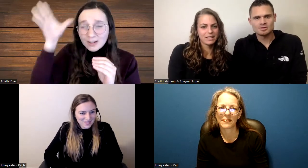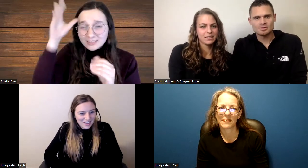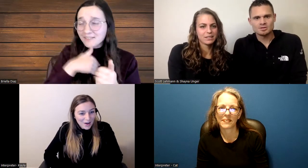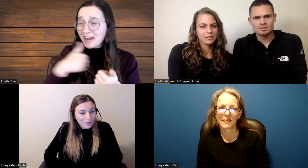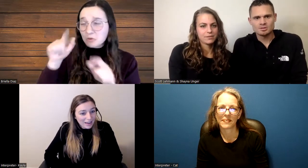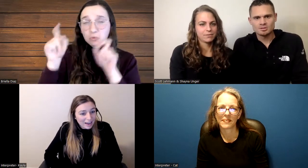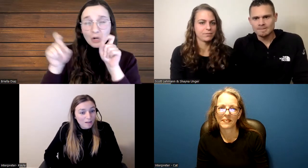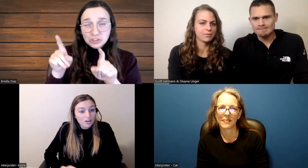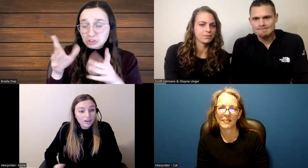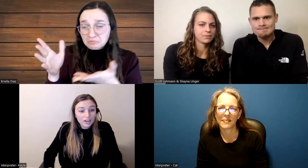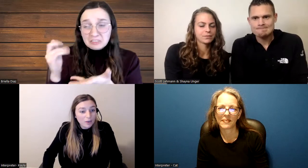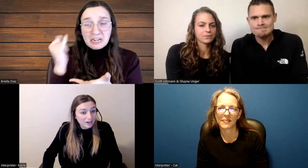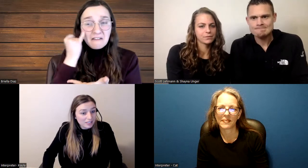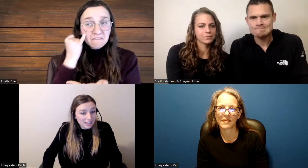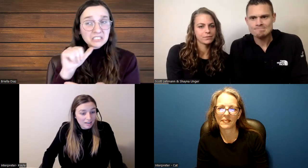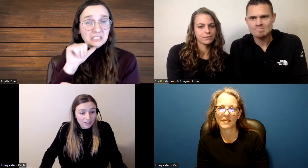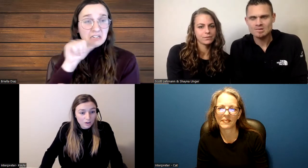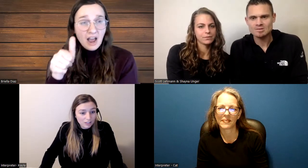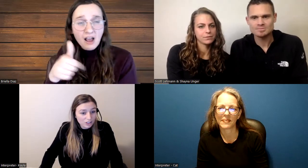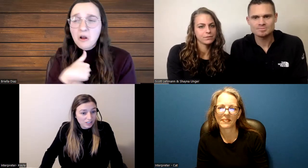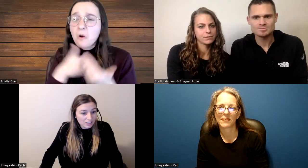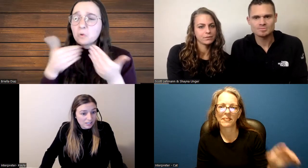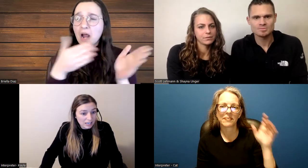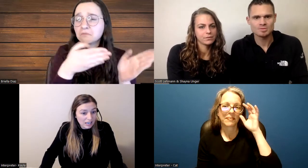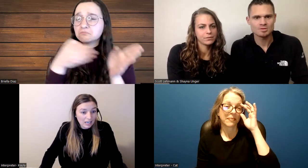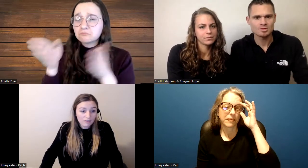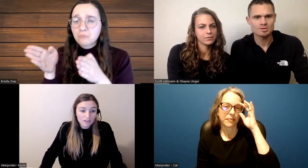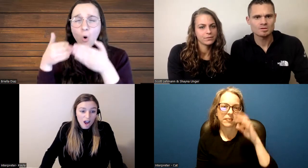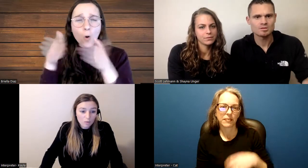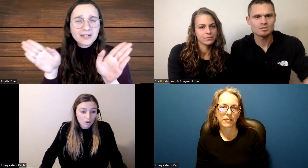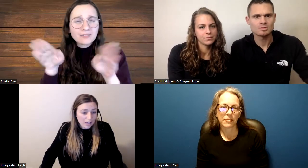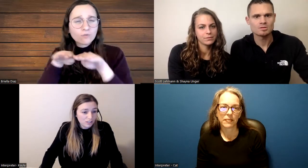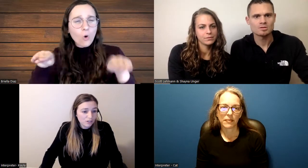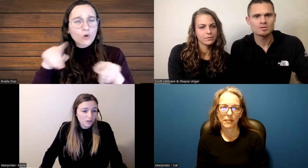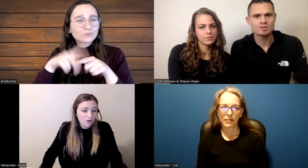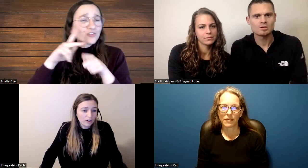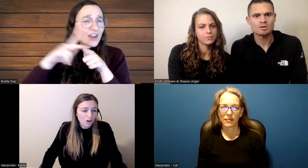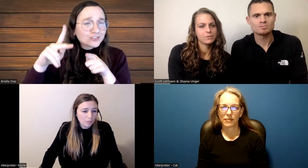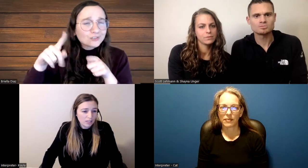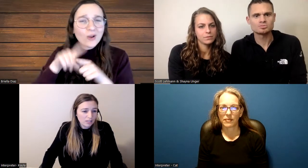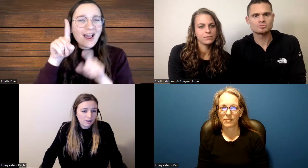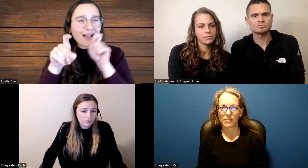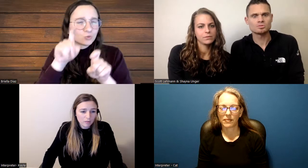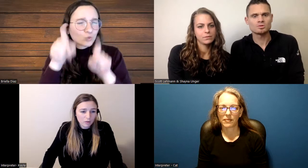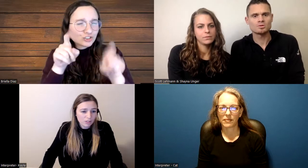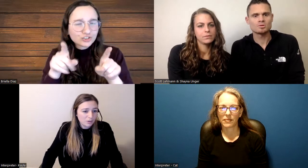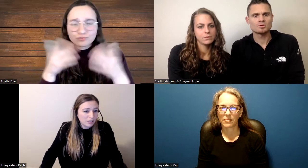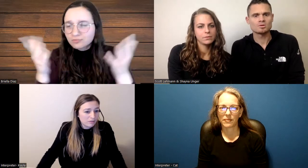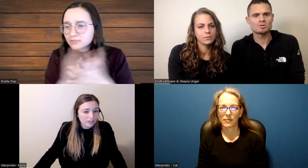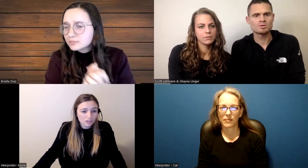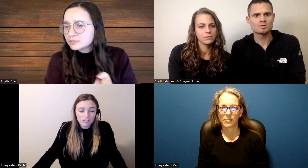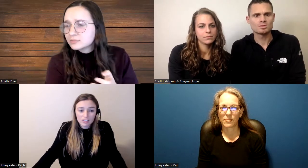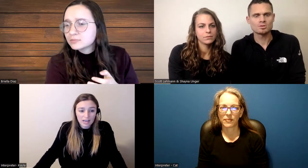Right. Okay. Are there any other parents that have any other questions? If not, we'll go ahead and shift over and open the floor to